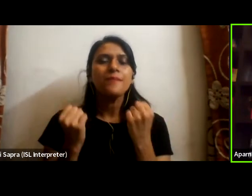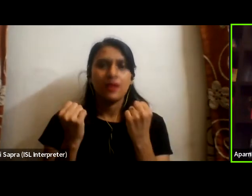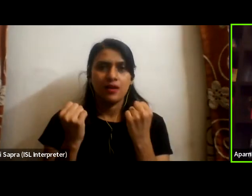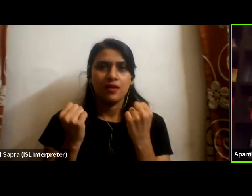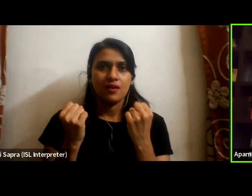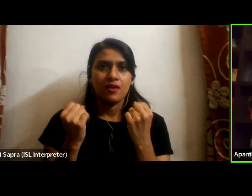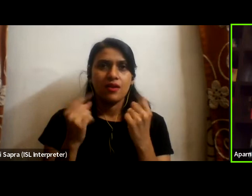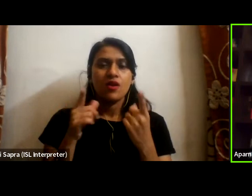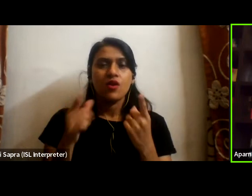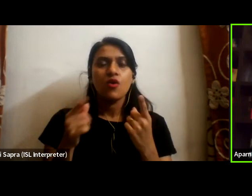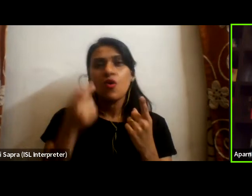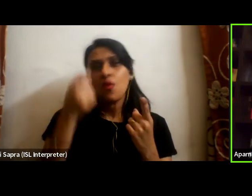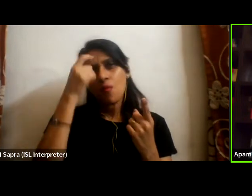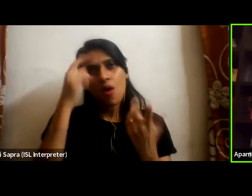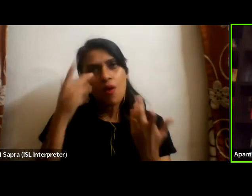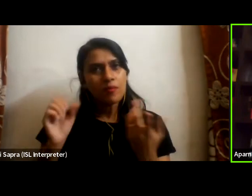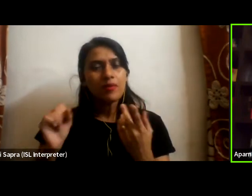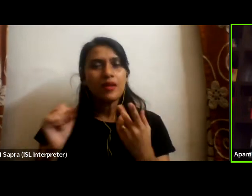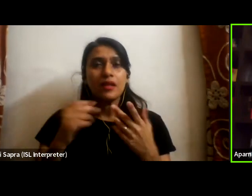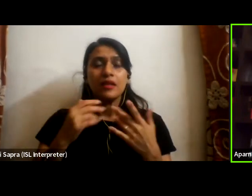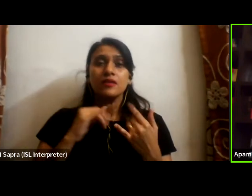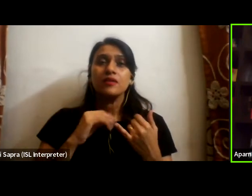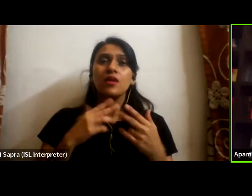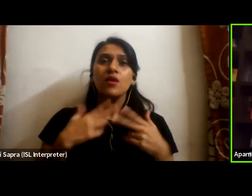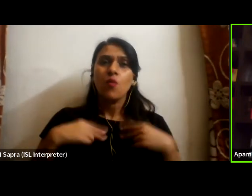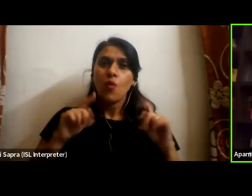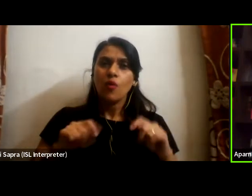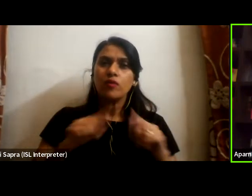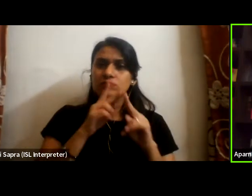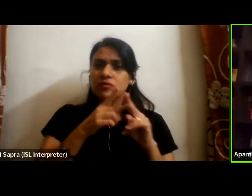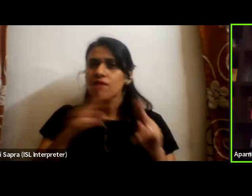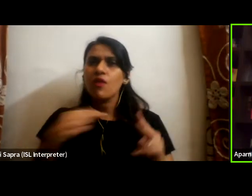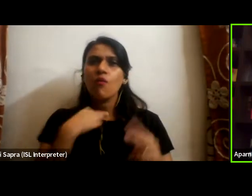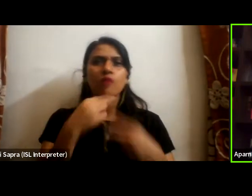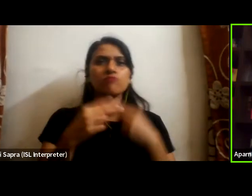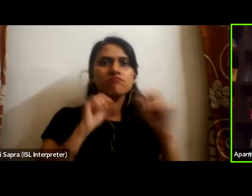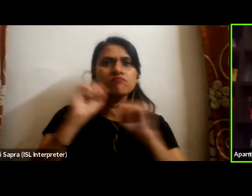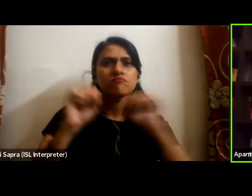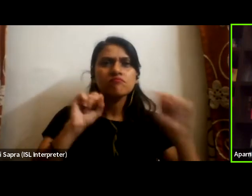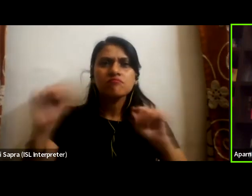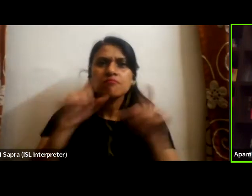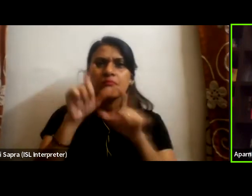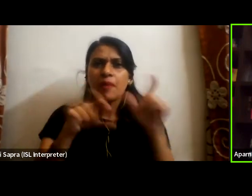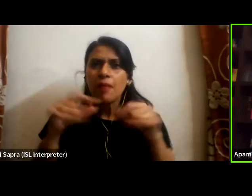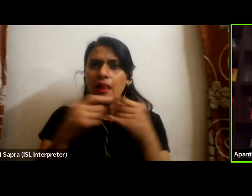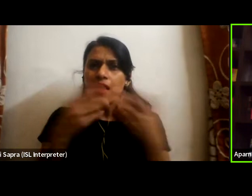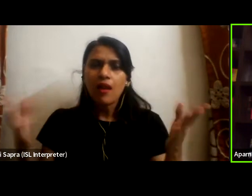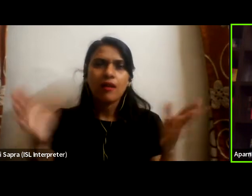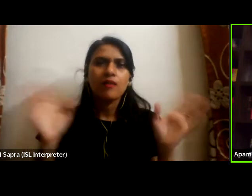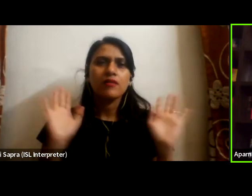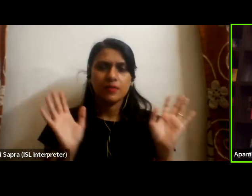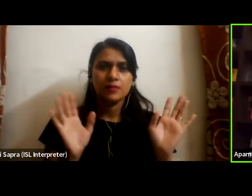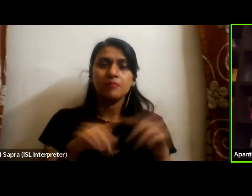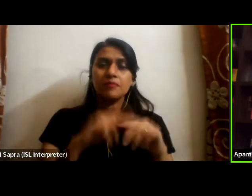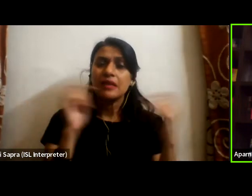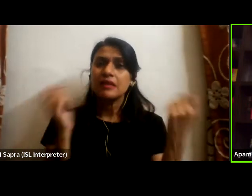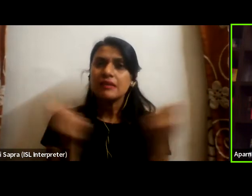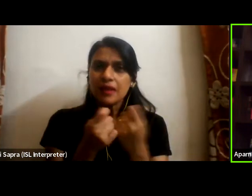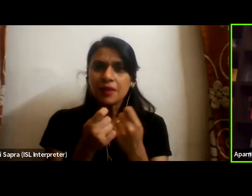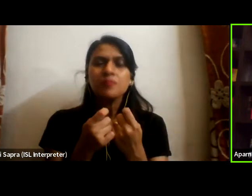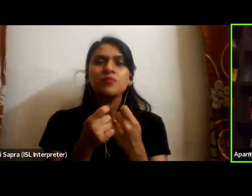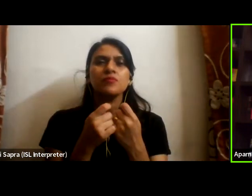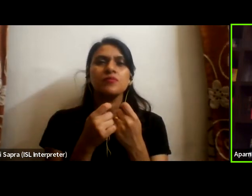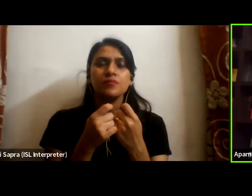of polyvocality, that the court is speaking in multiple voices, creates the problem that there's very little certainty in the law, and